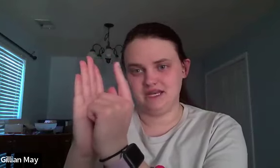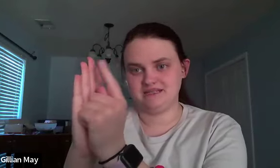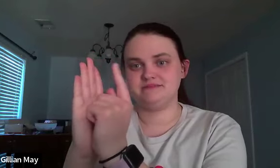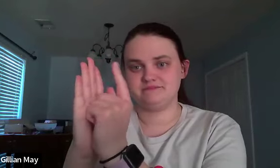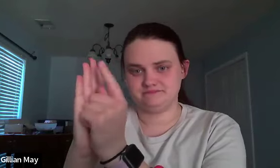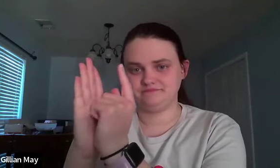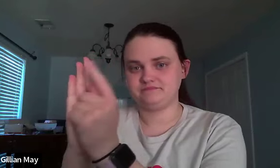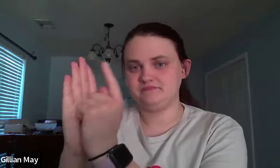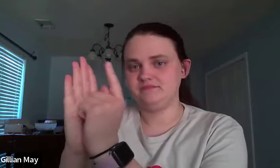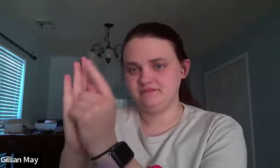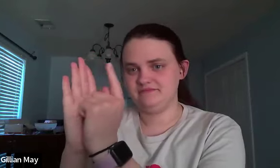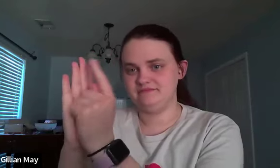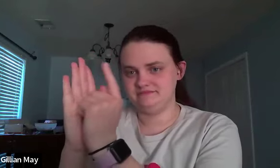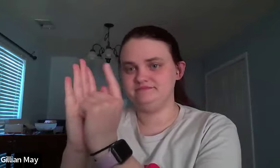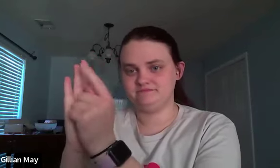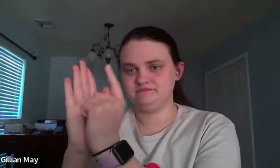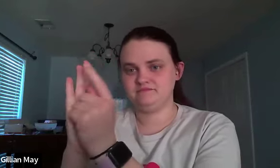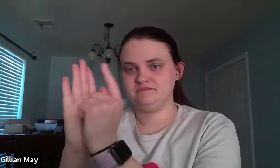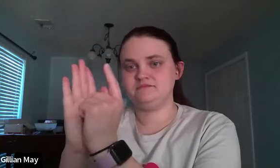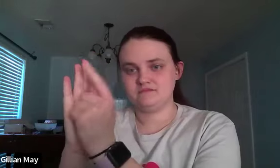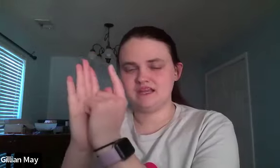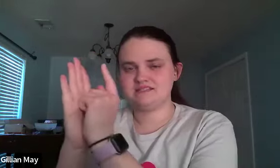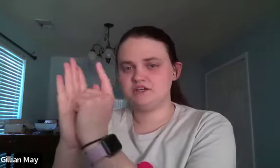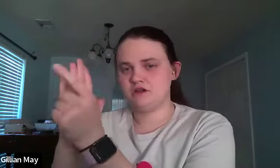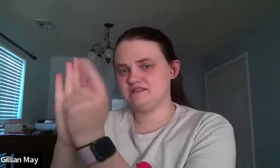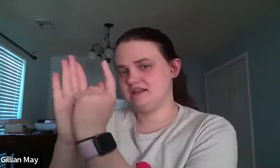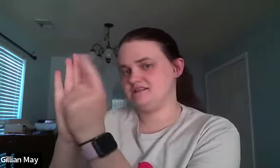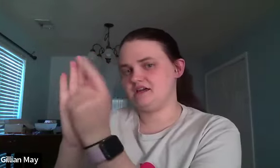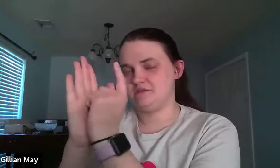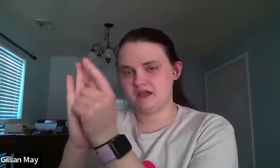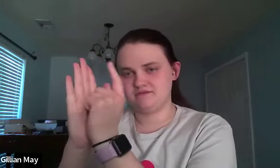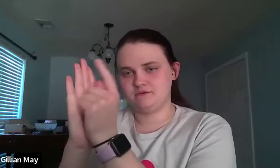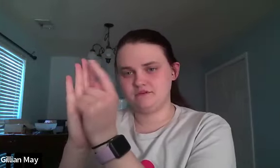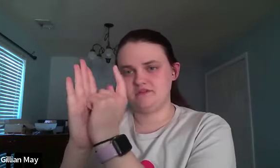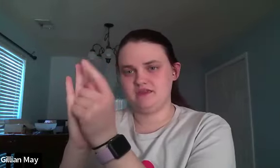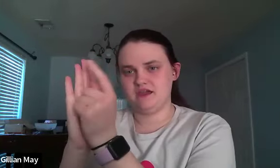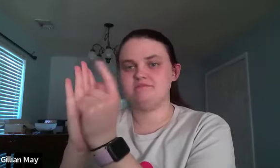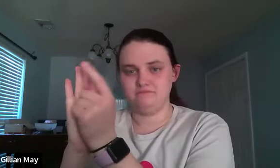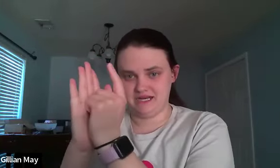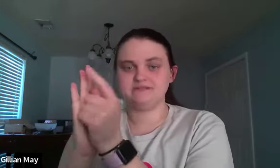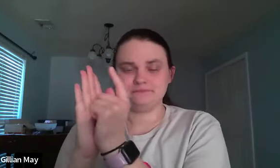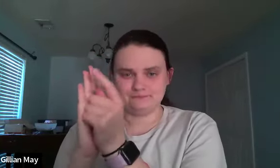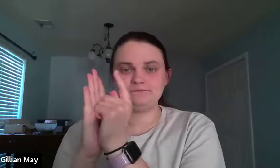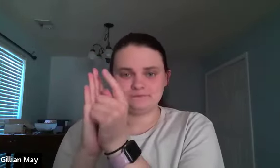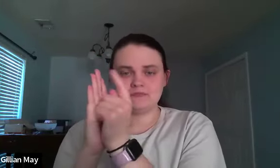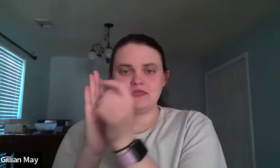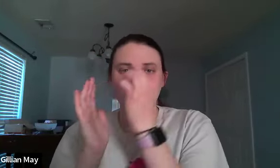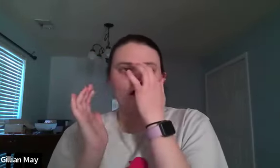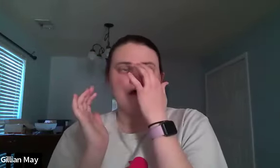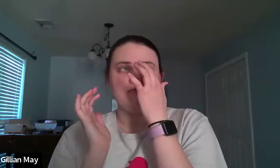Minute. And it's like your hand's like kind of sliding back and forth. Yeah, minute. The